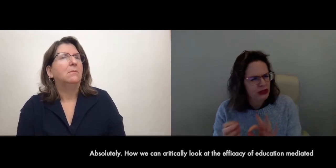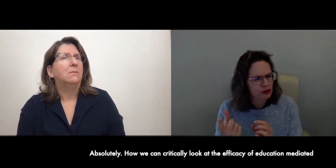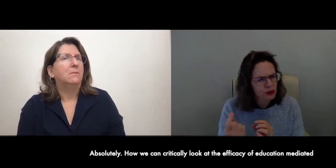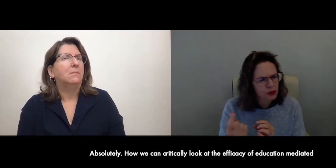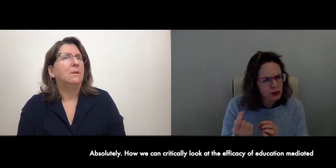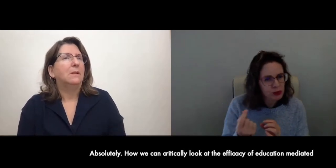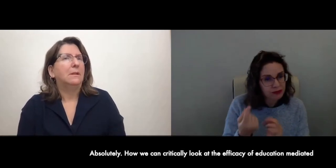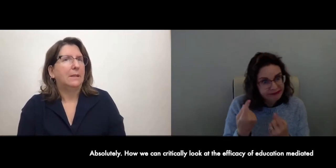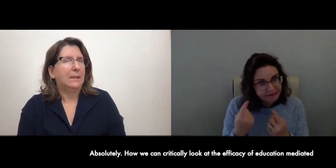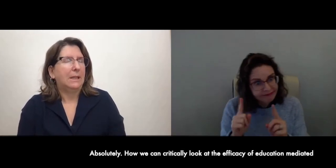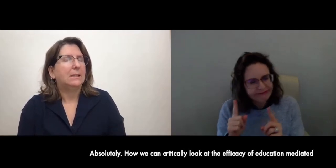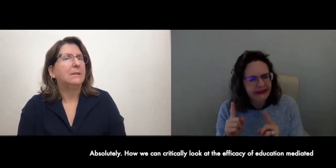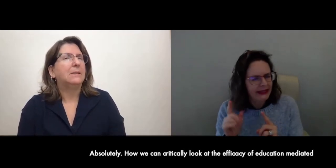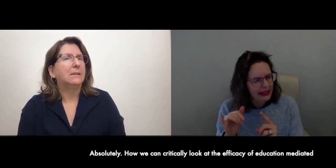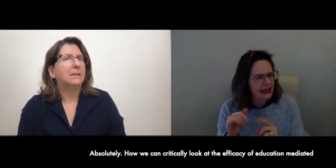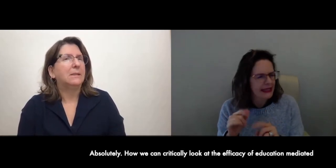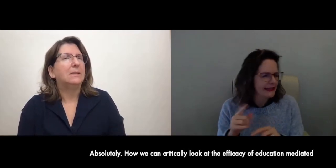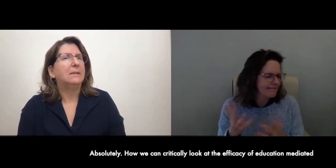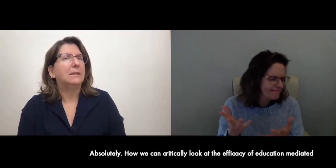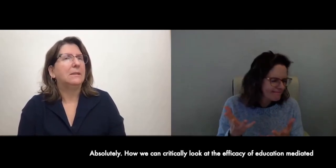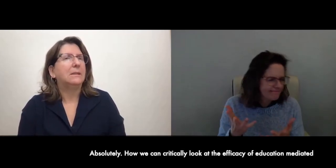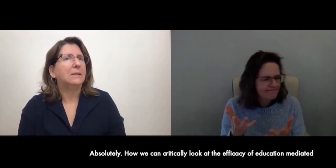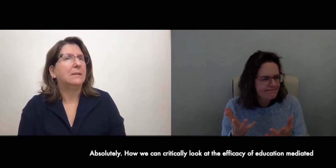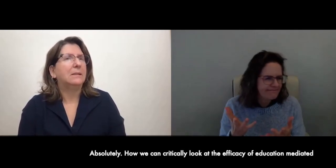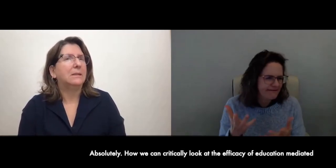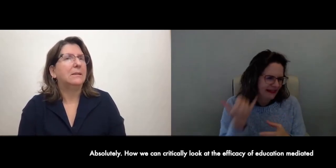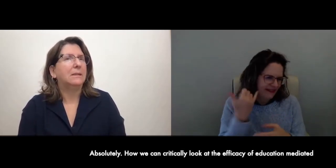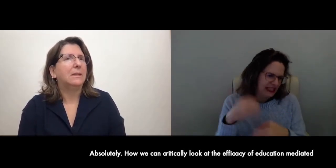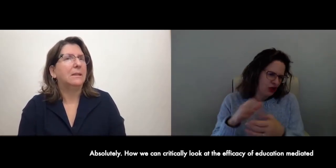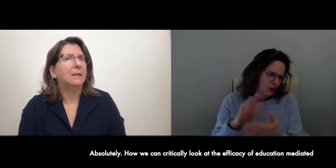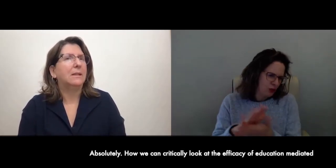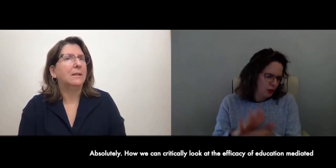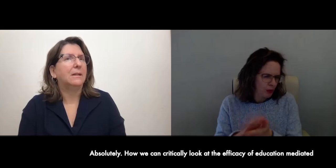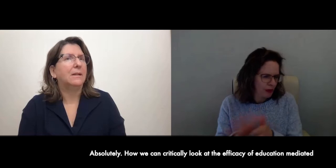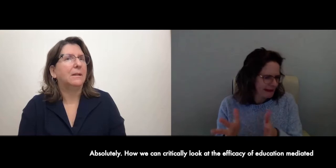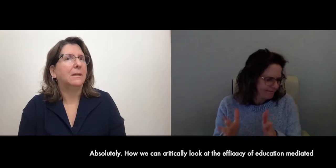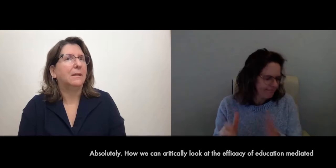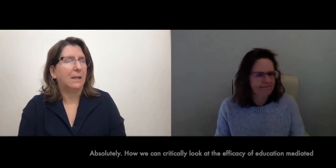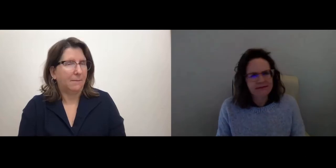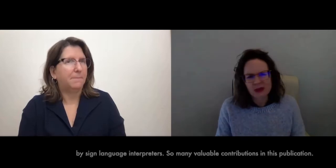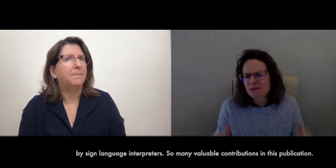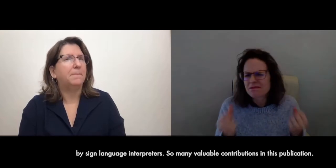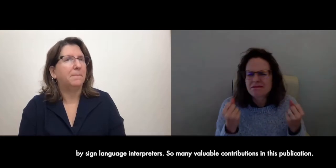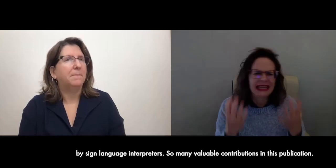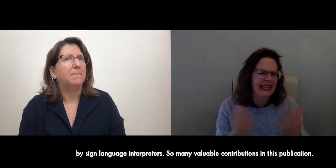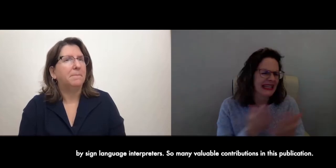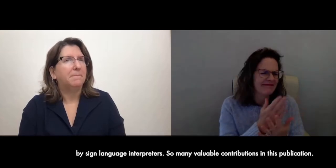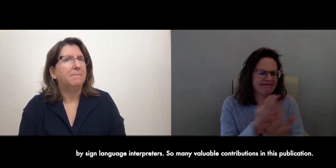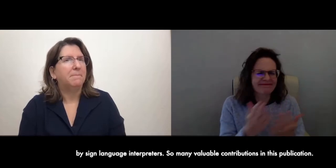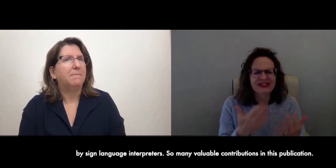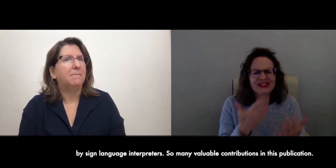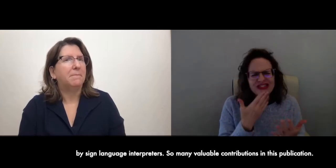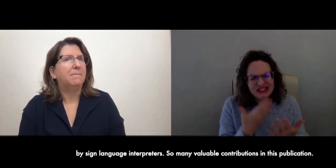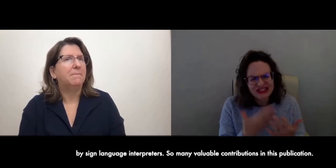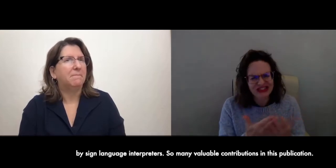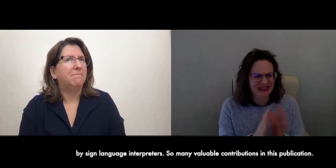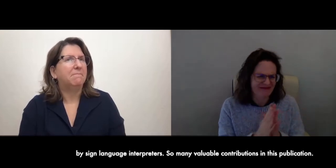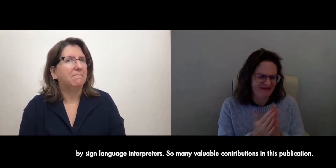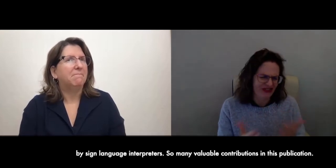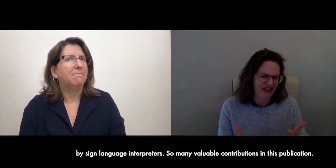Absolutely. How we critically look at the efficacy of education mediated by sign language interpreters. So many